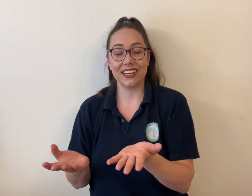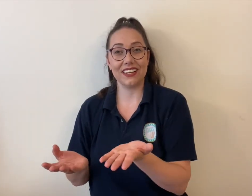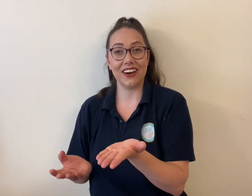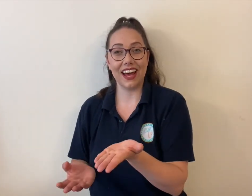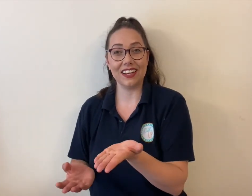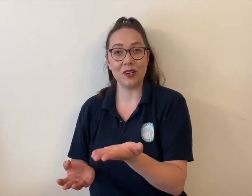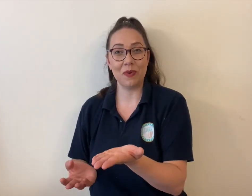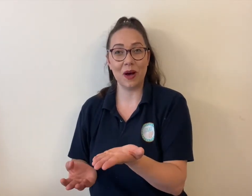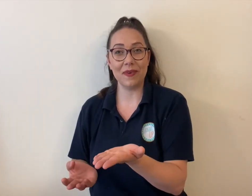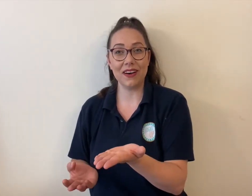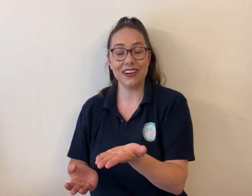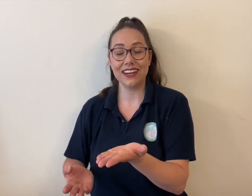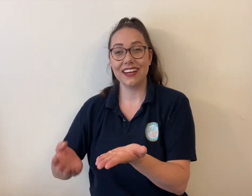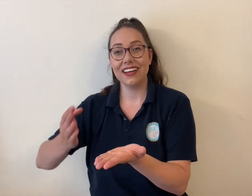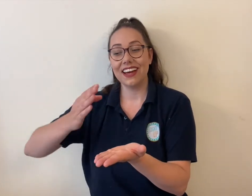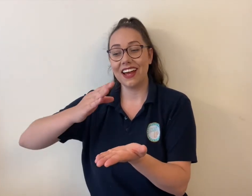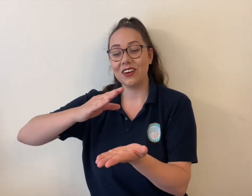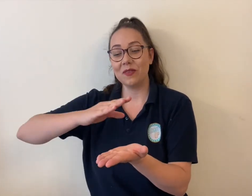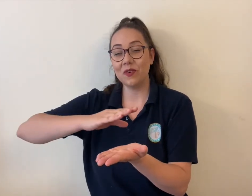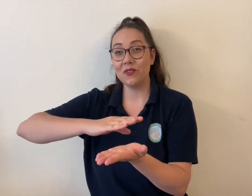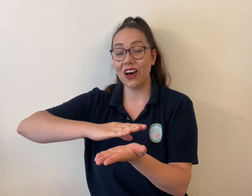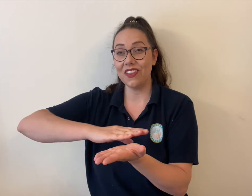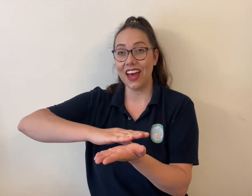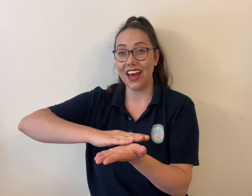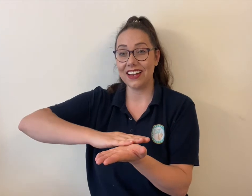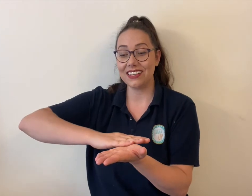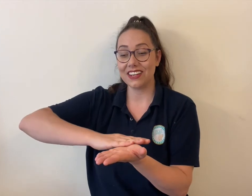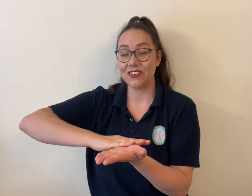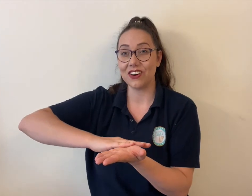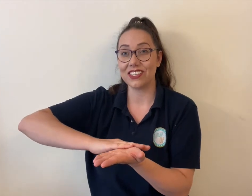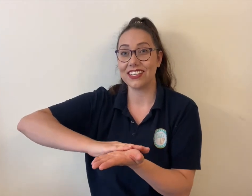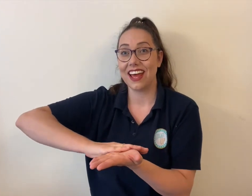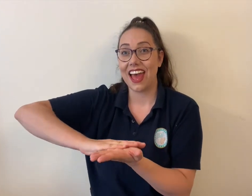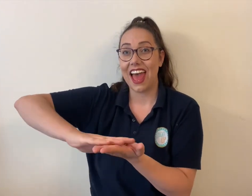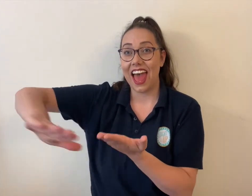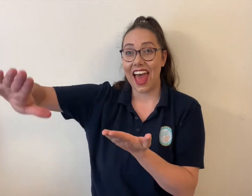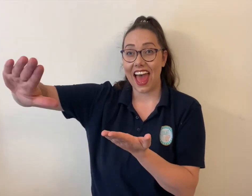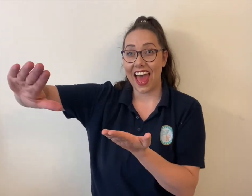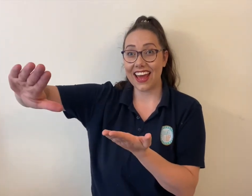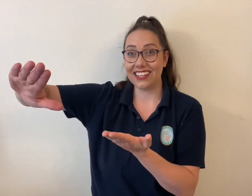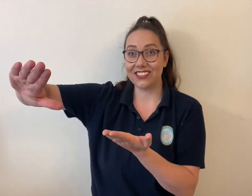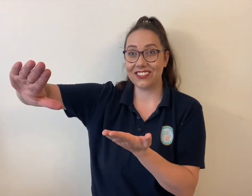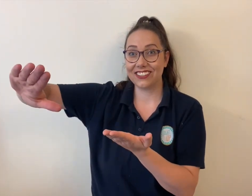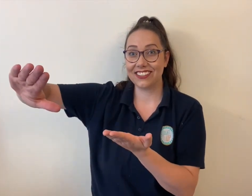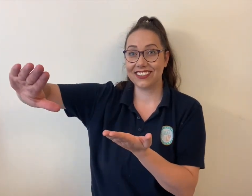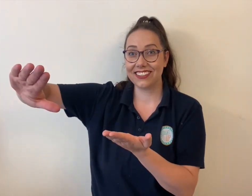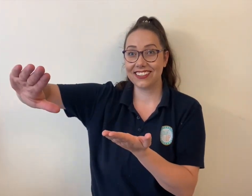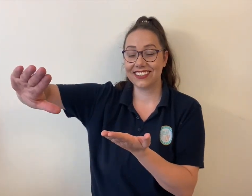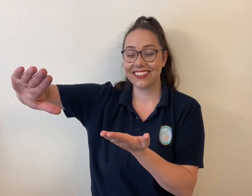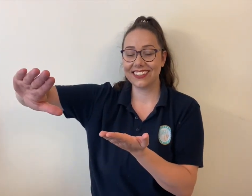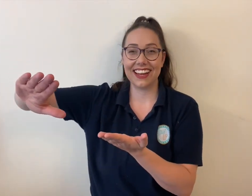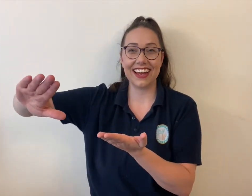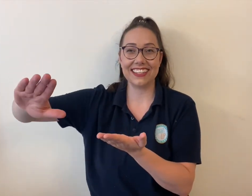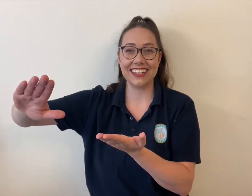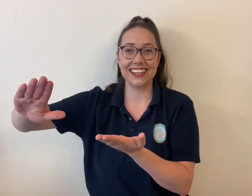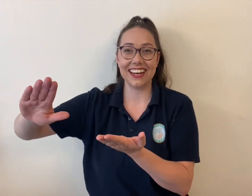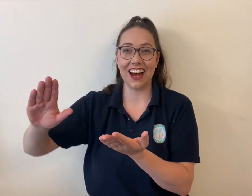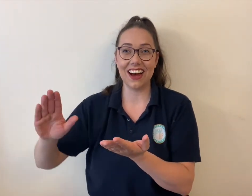your hand, your palm out, and you're going to move your other hand across. H. Excellent. And I,